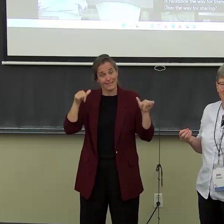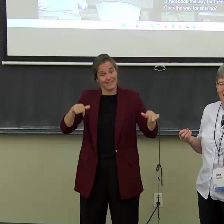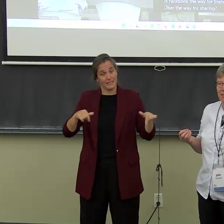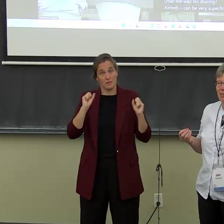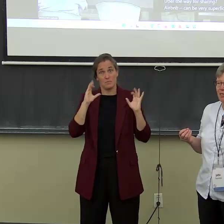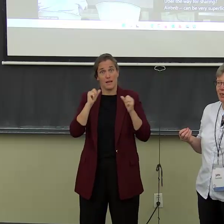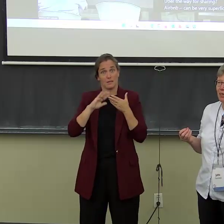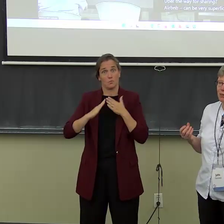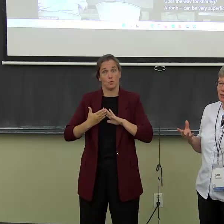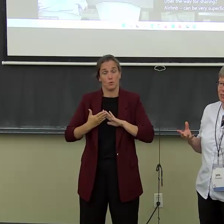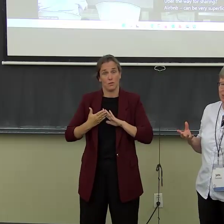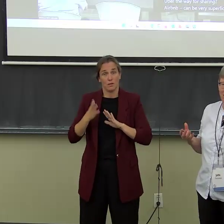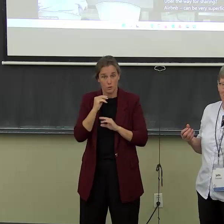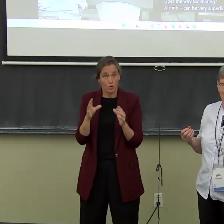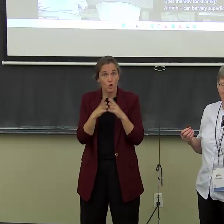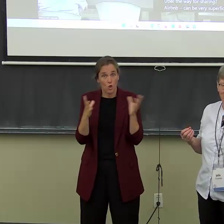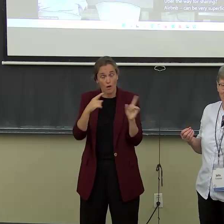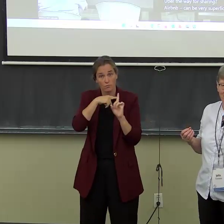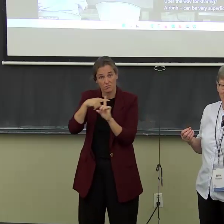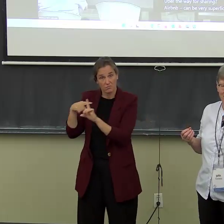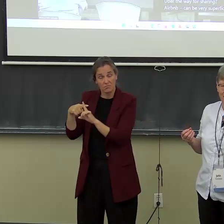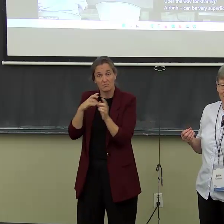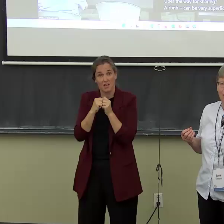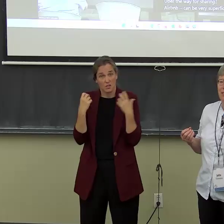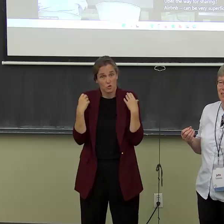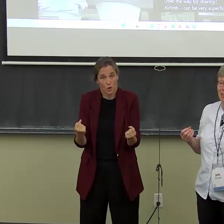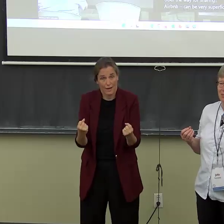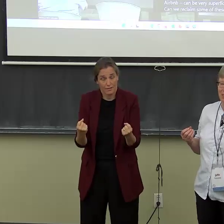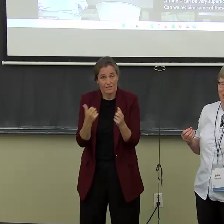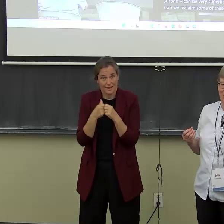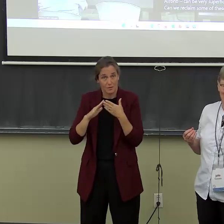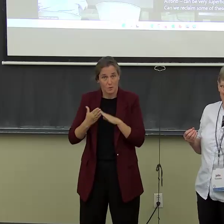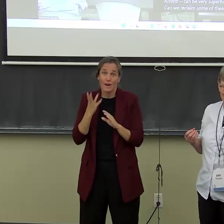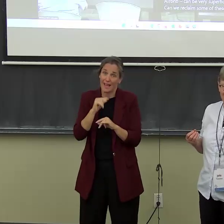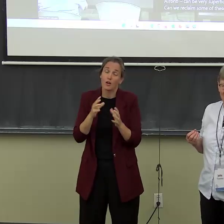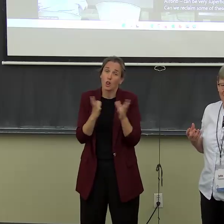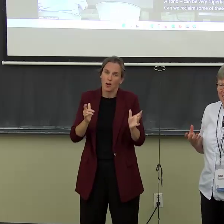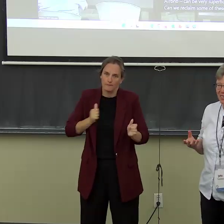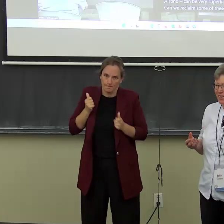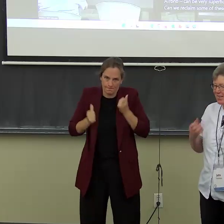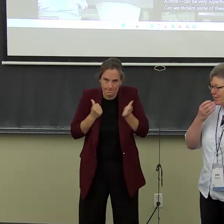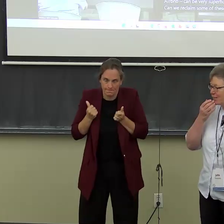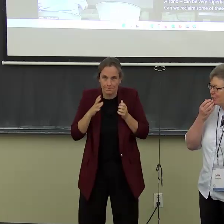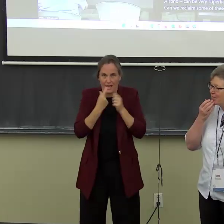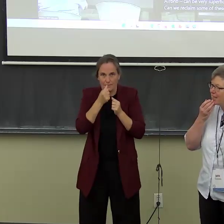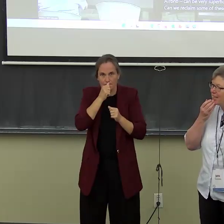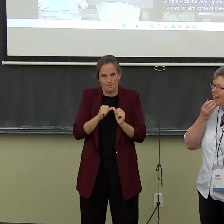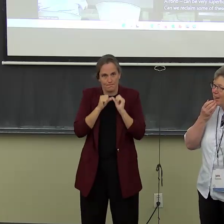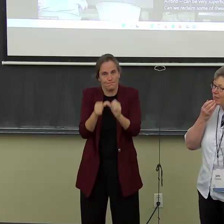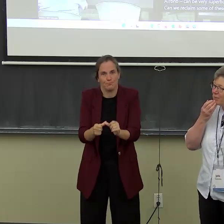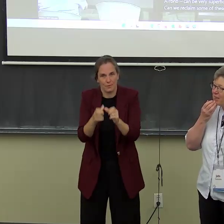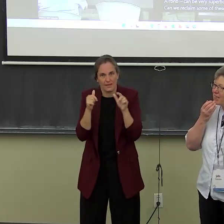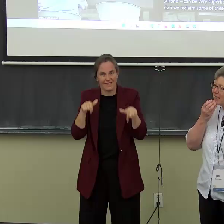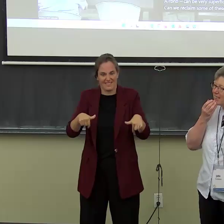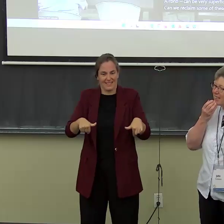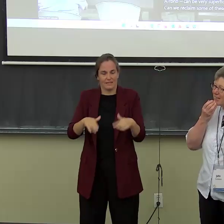is, I mean, there's a lot of strength in our community and certainly a lot of determination and resilience in our community.